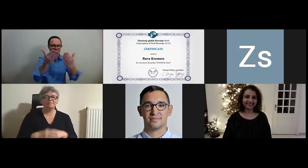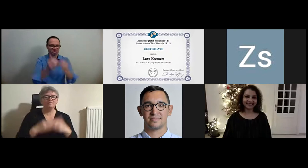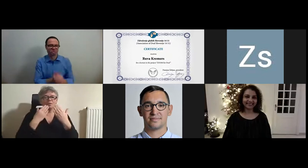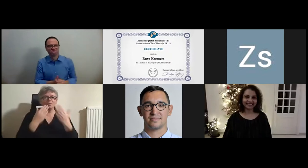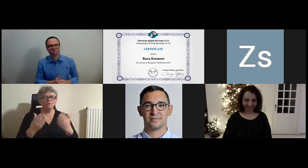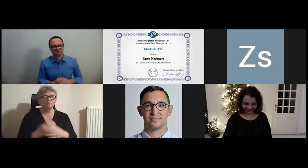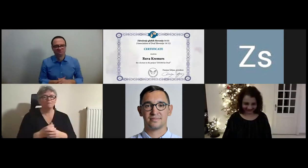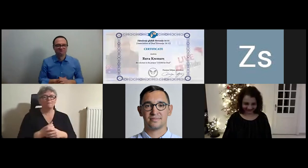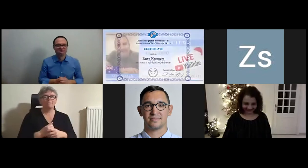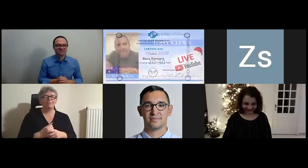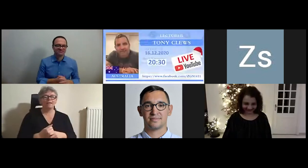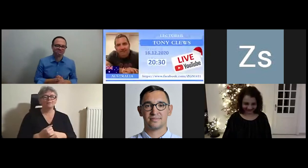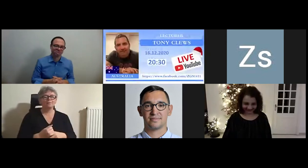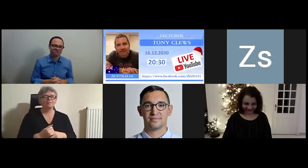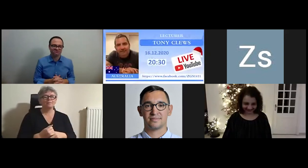Ruga.